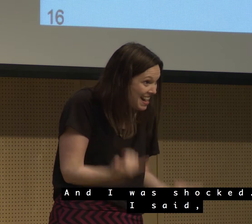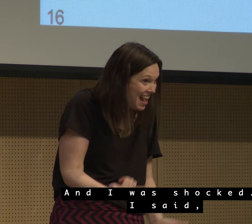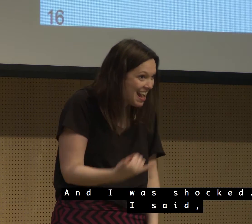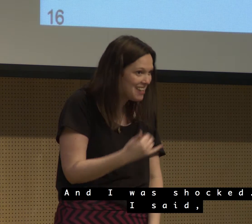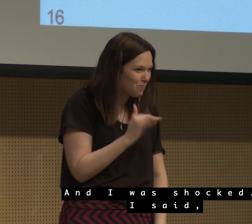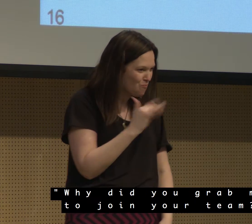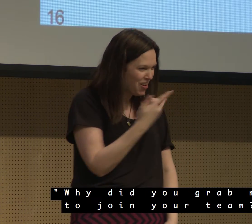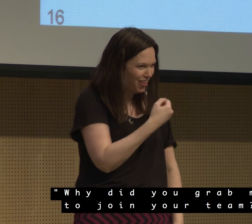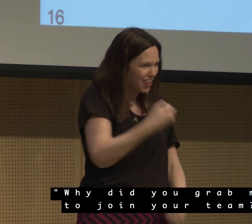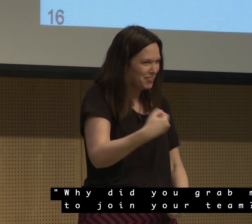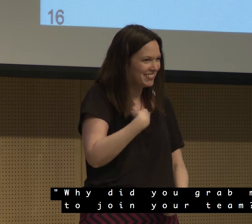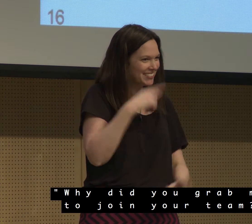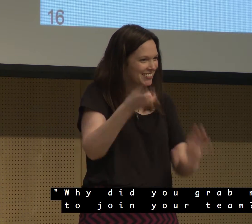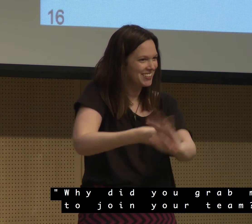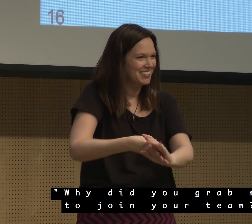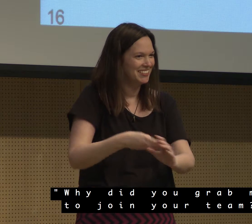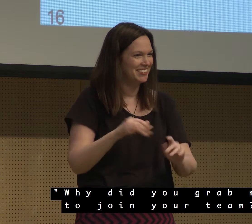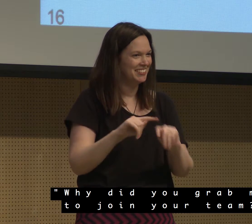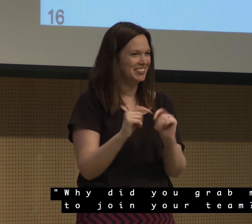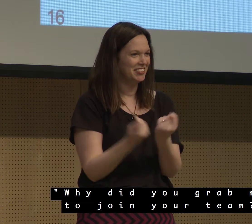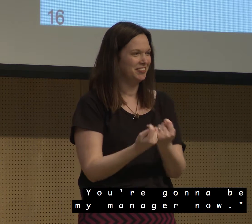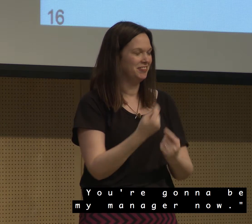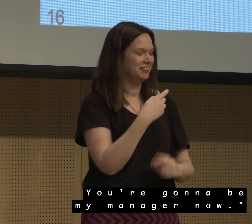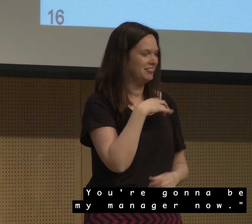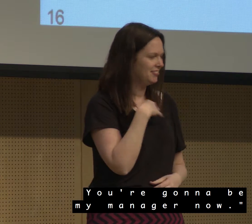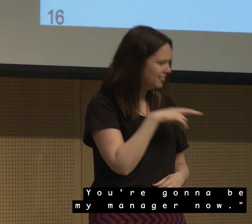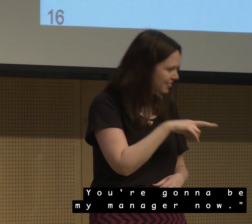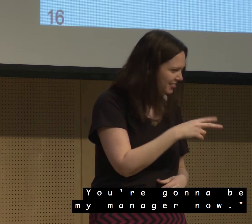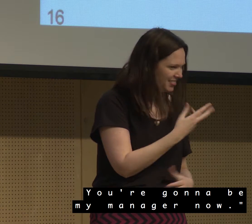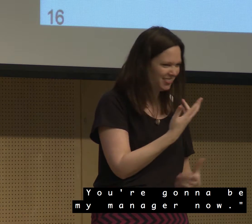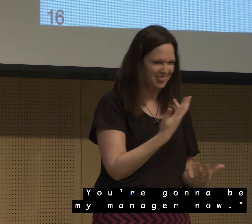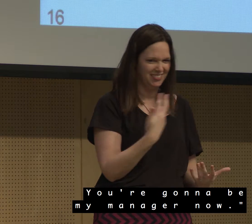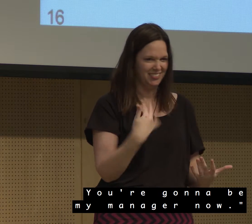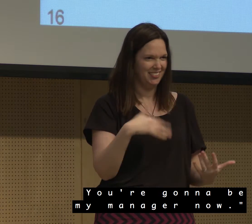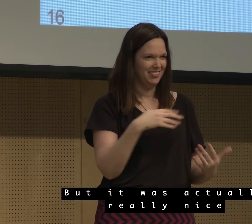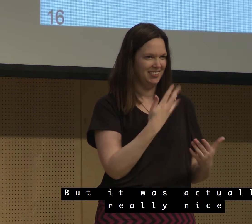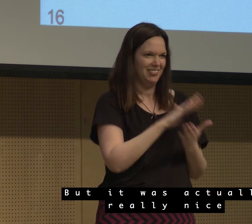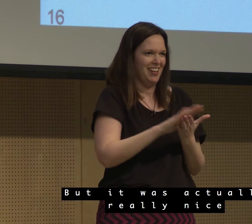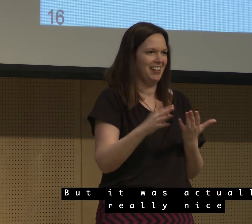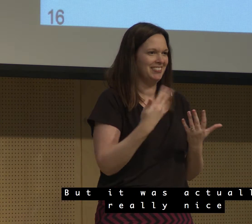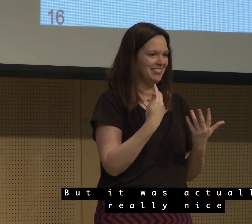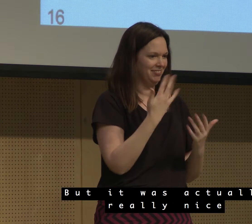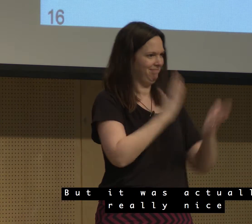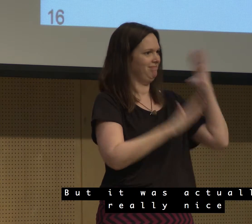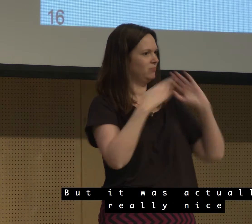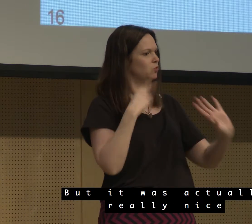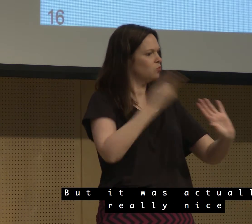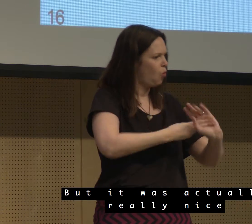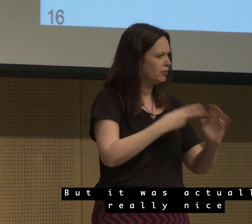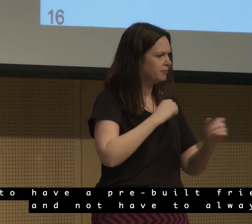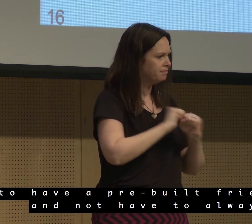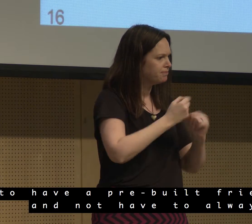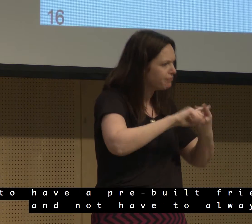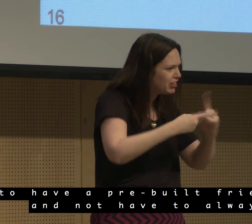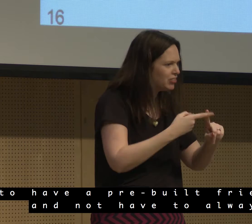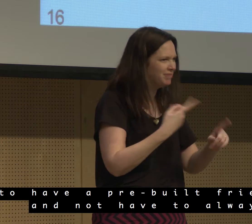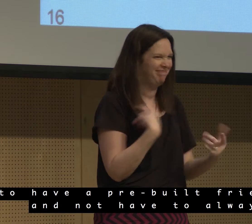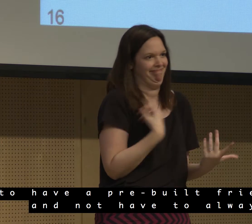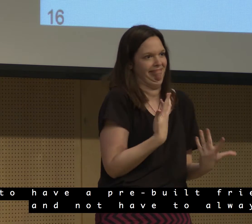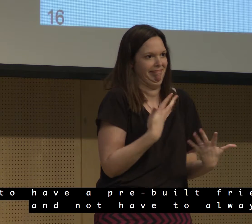said, "Why did you grab me to join your team? You're going to be my manager now." But it was actually really nice to have a